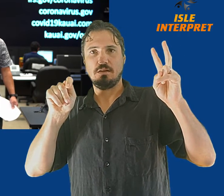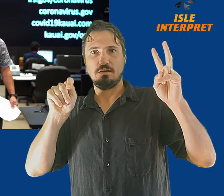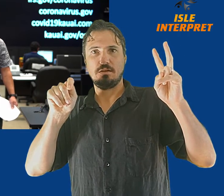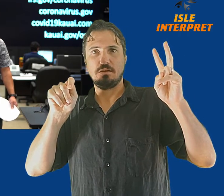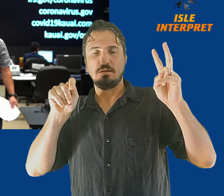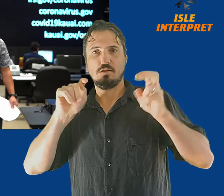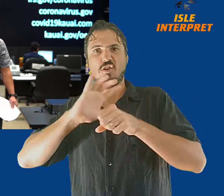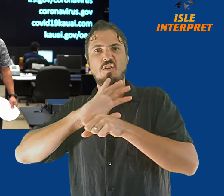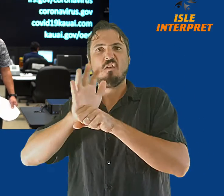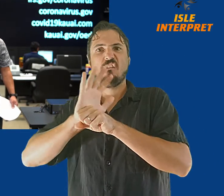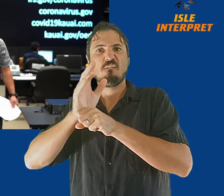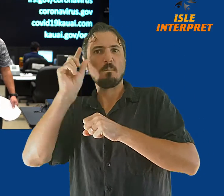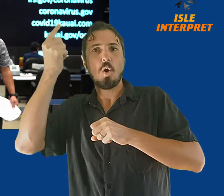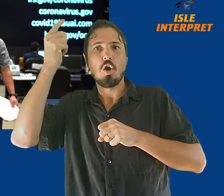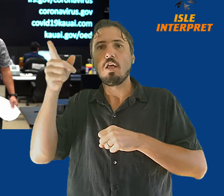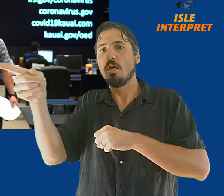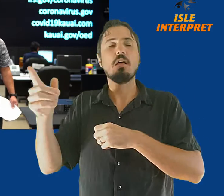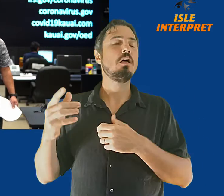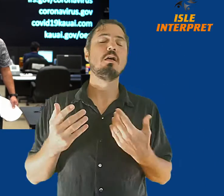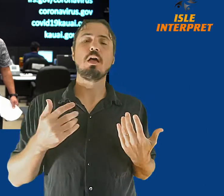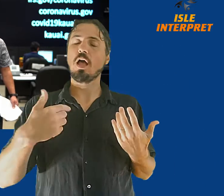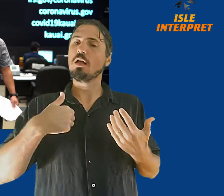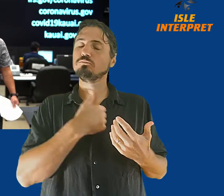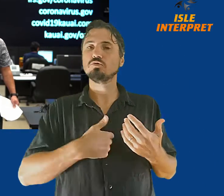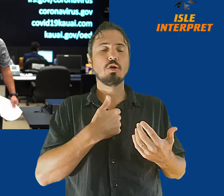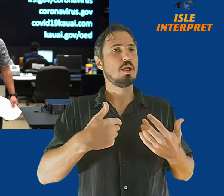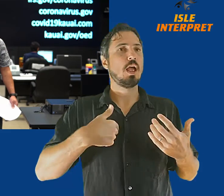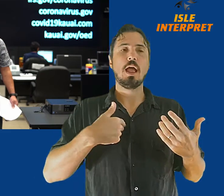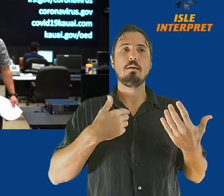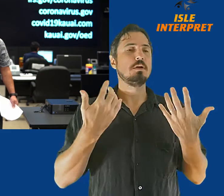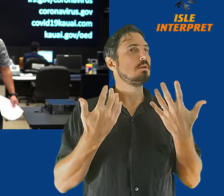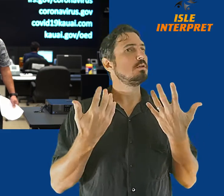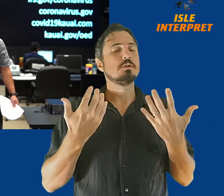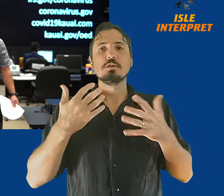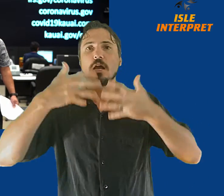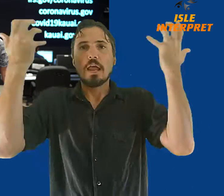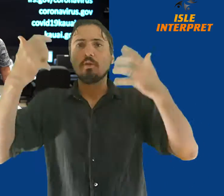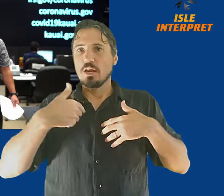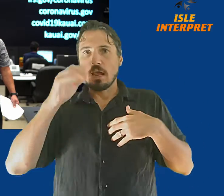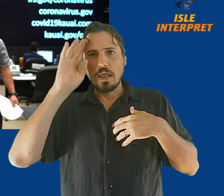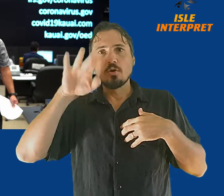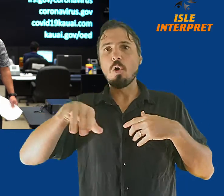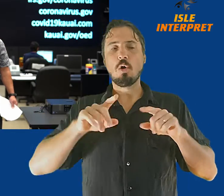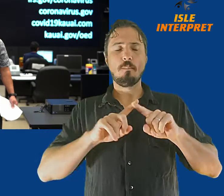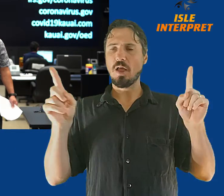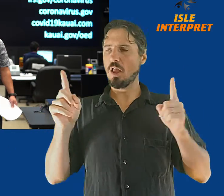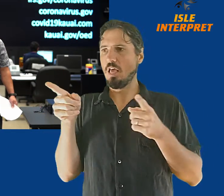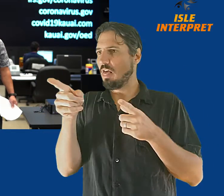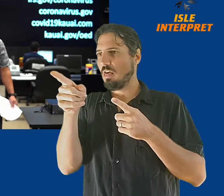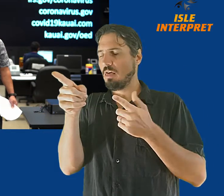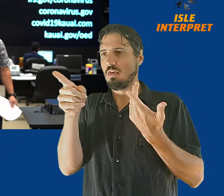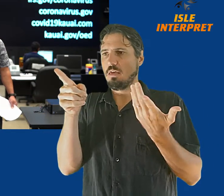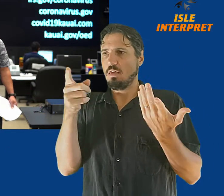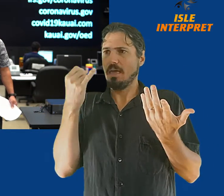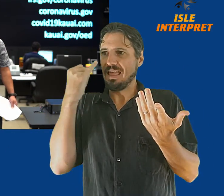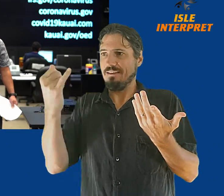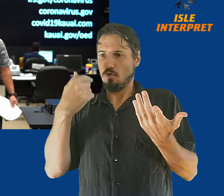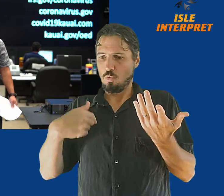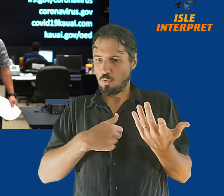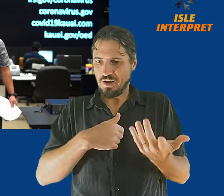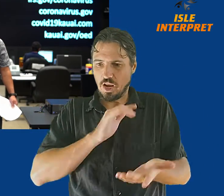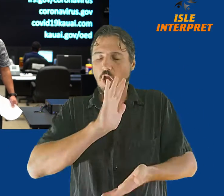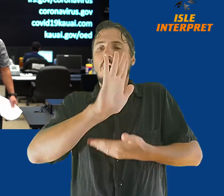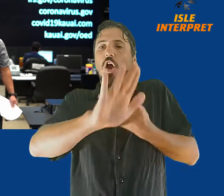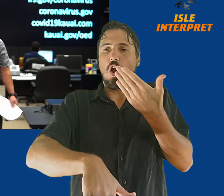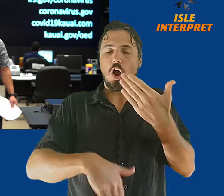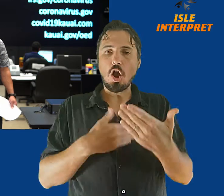being passionate, but when everybody is putting their own personal needs aside as